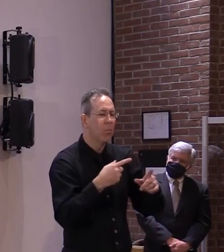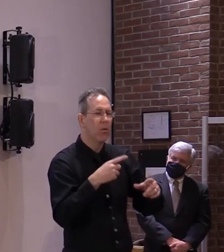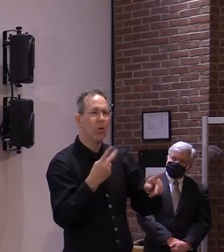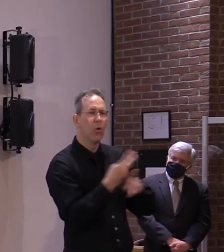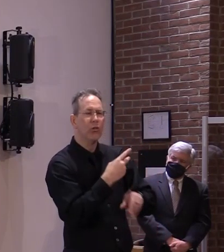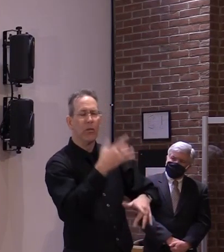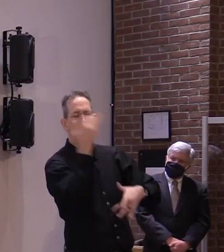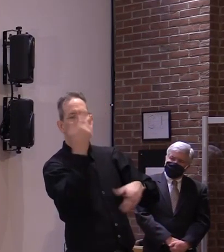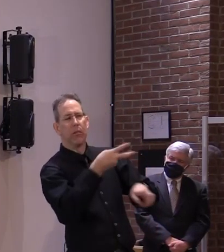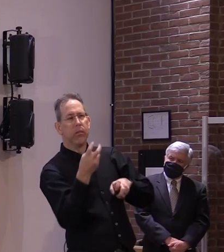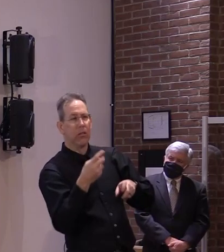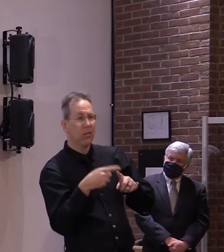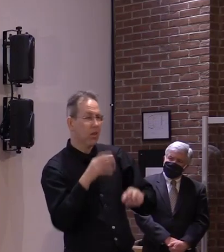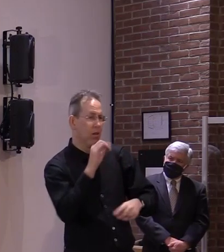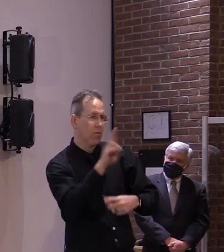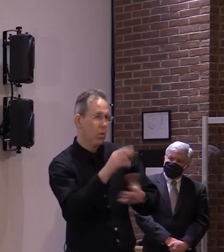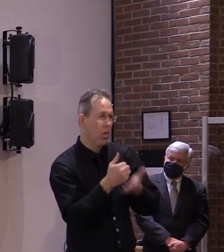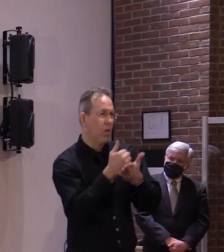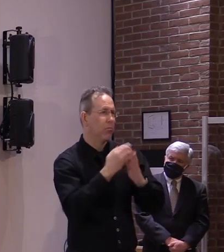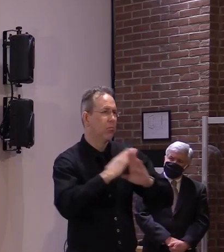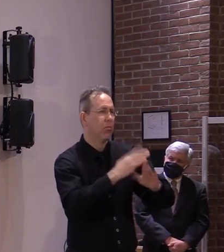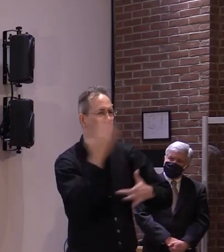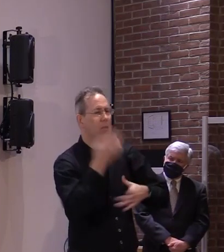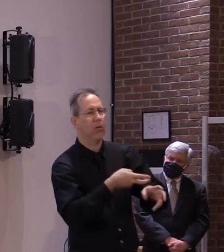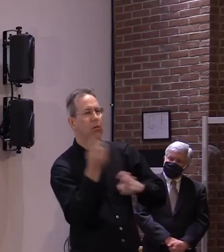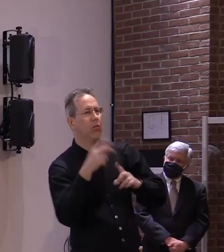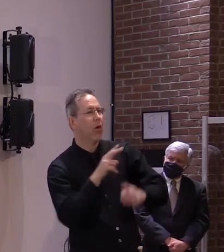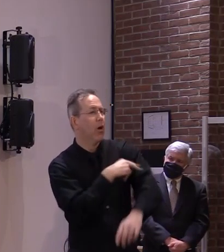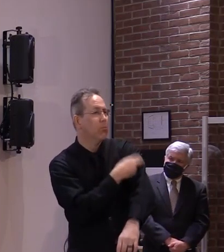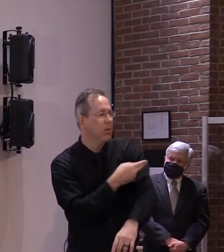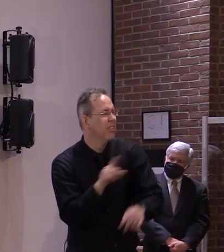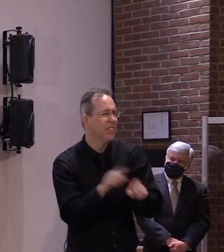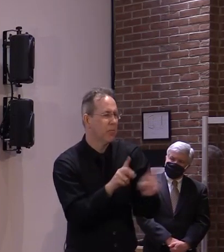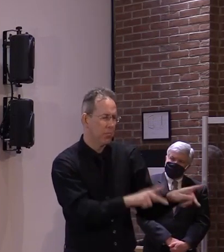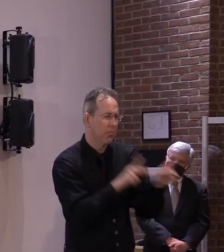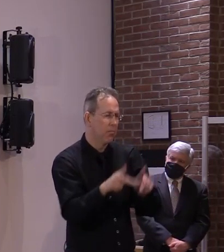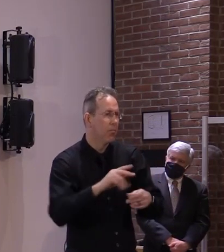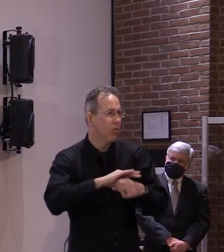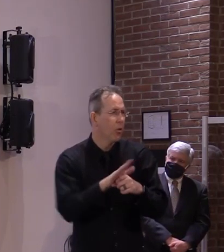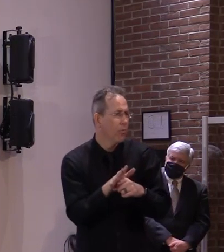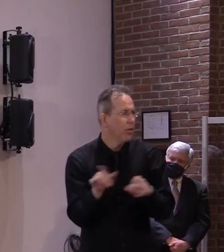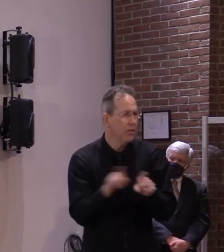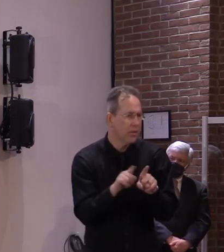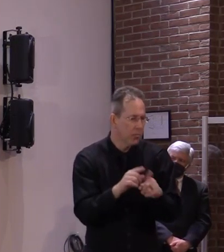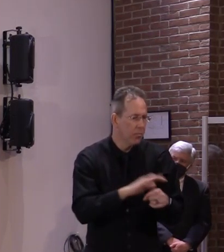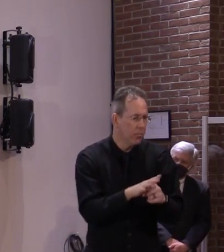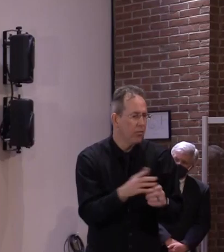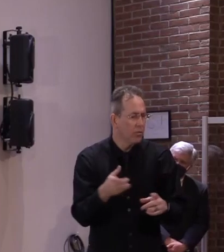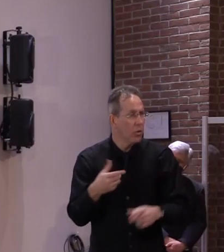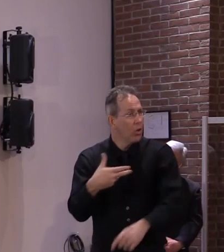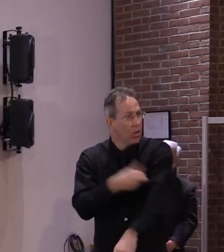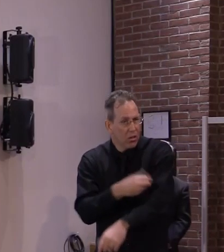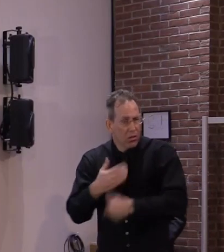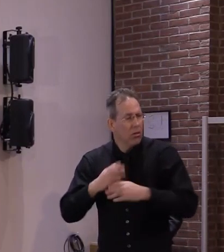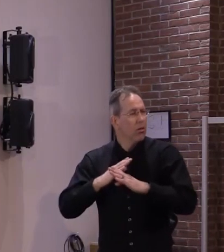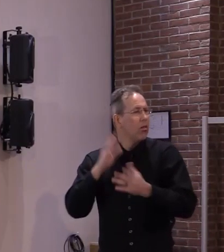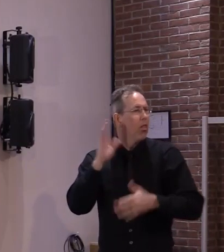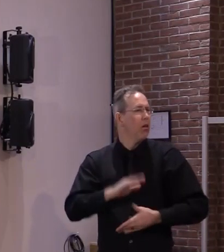or who knows what other bad outcome? And all of the vaccines are compared on that,